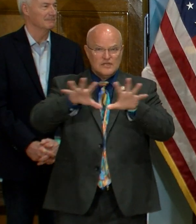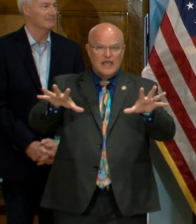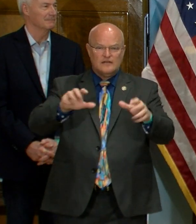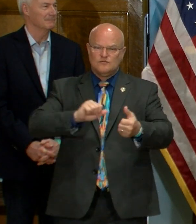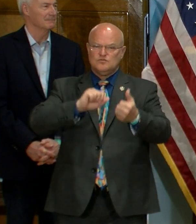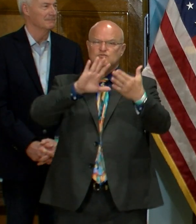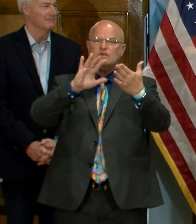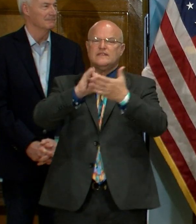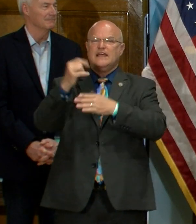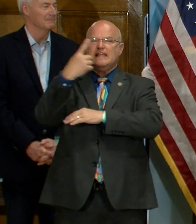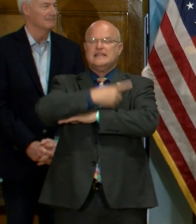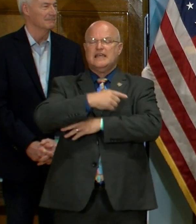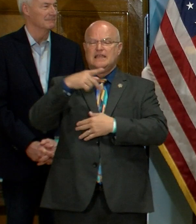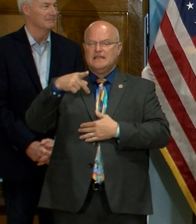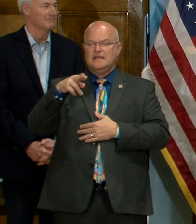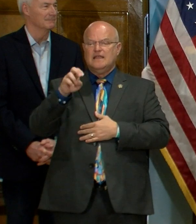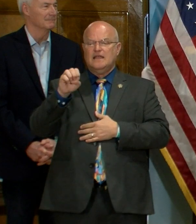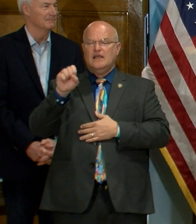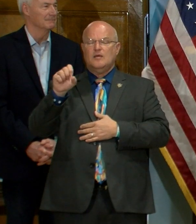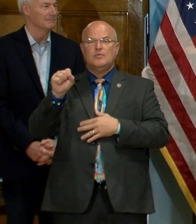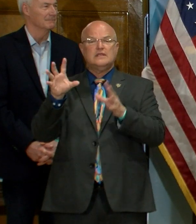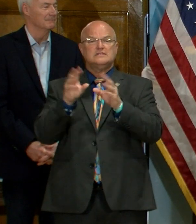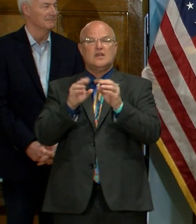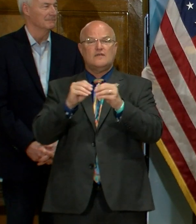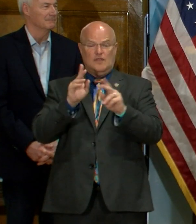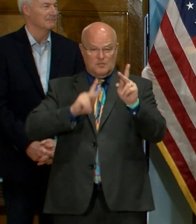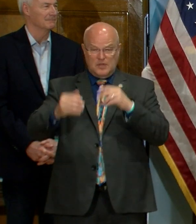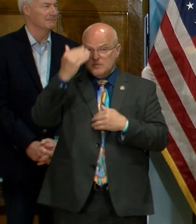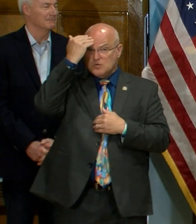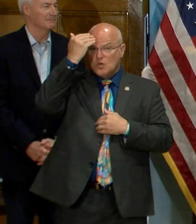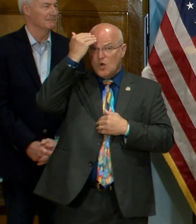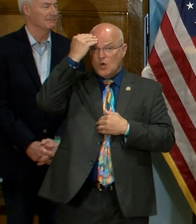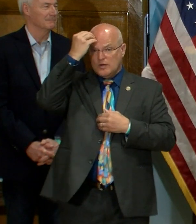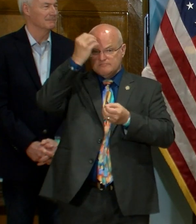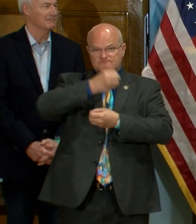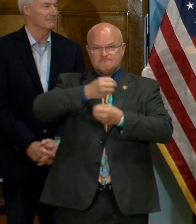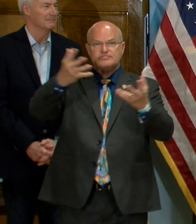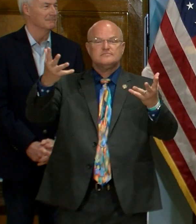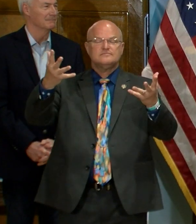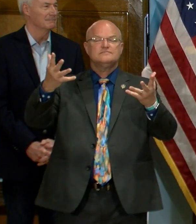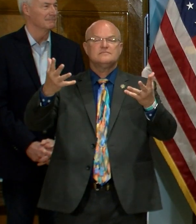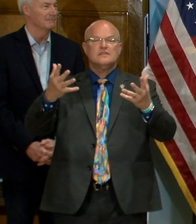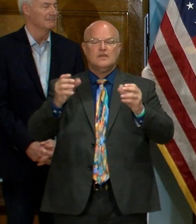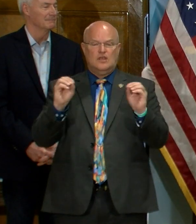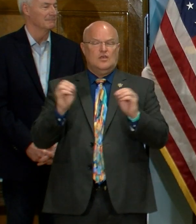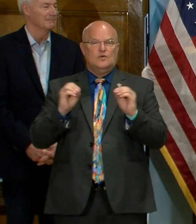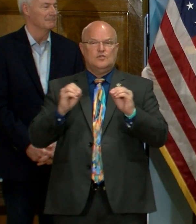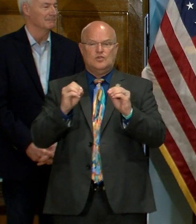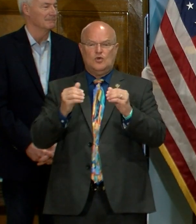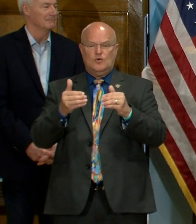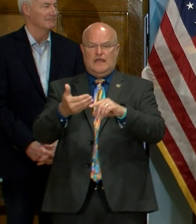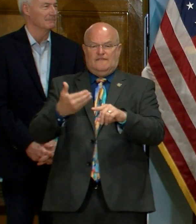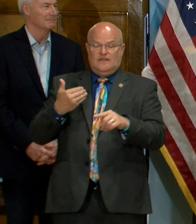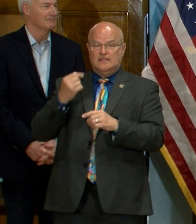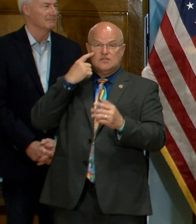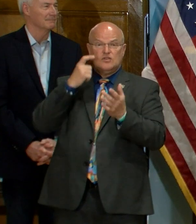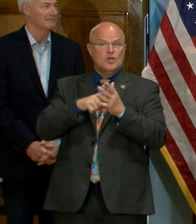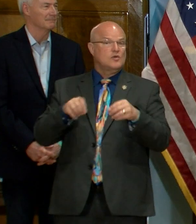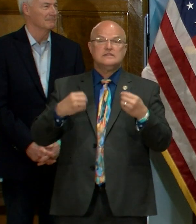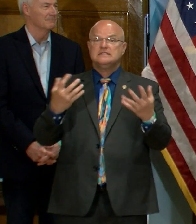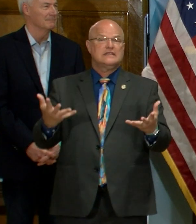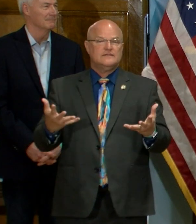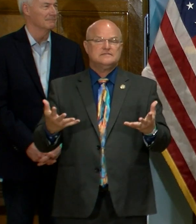that day in the press conference. So all those folks were made aware, and that was made public at that time. There was no advance notice given,